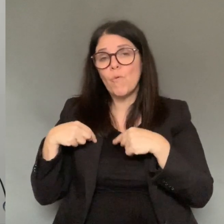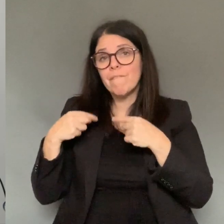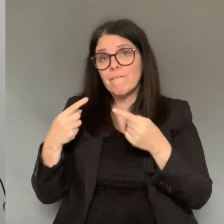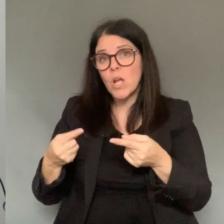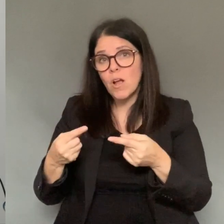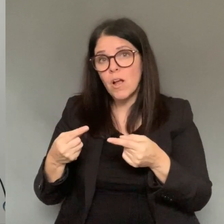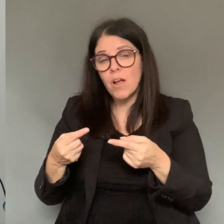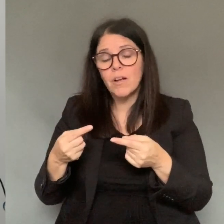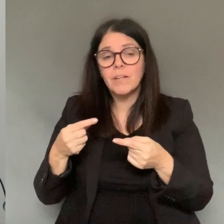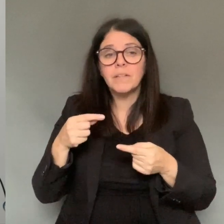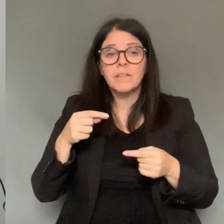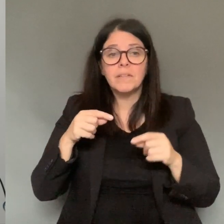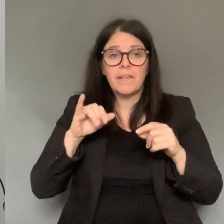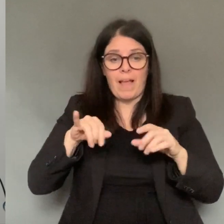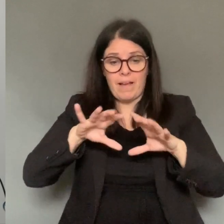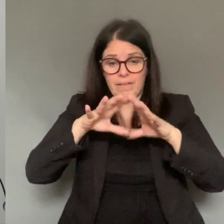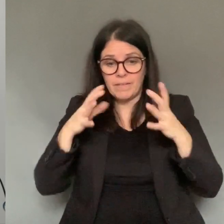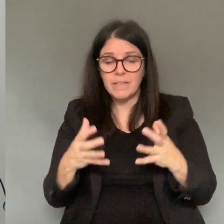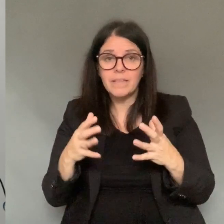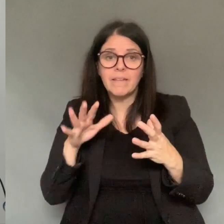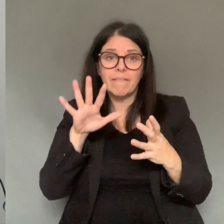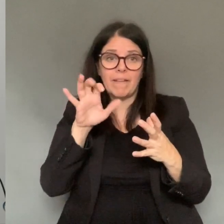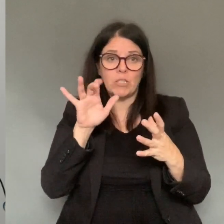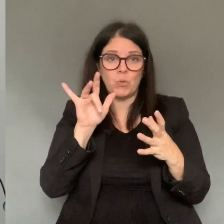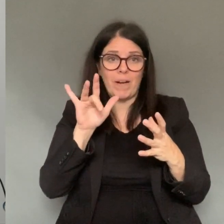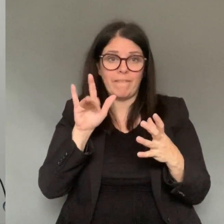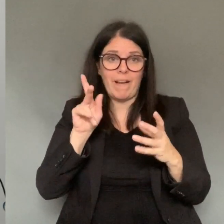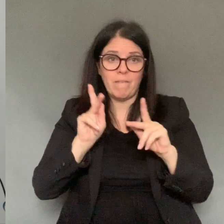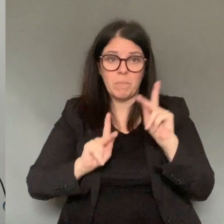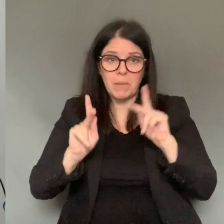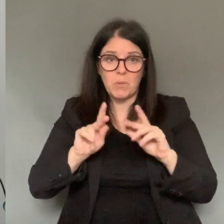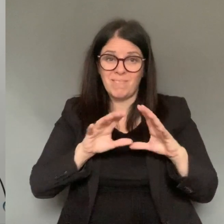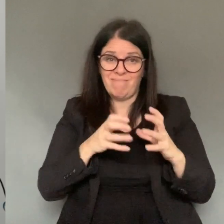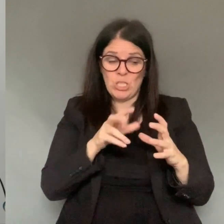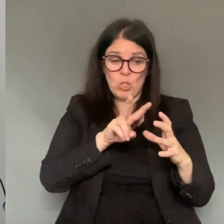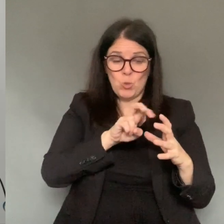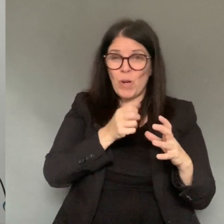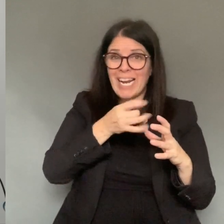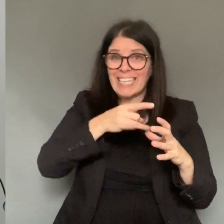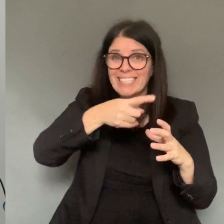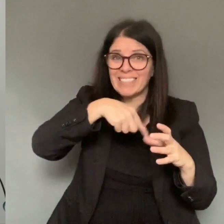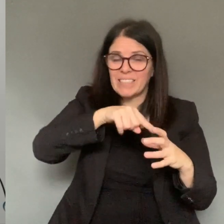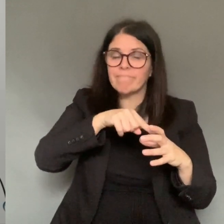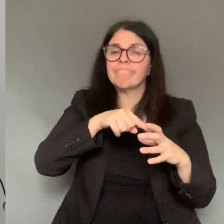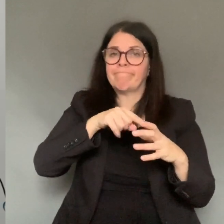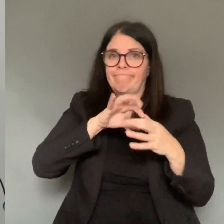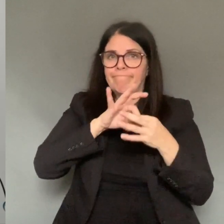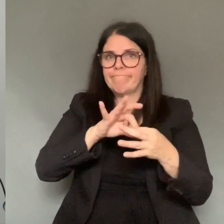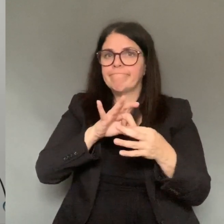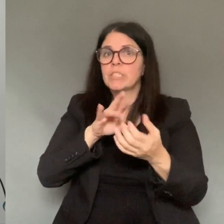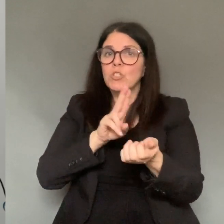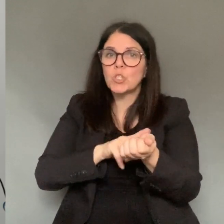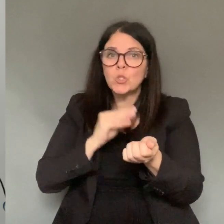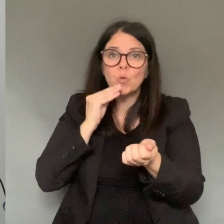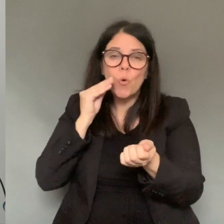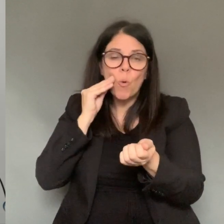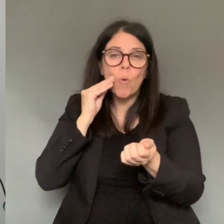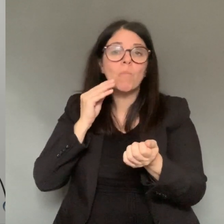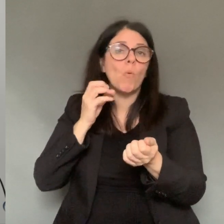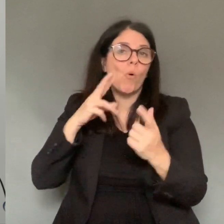homes. Our health unit continues to work with 6 long-term care and retirement homes that are currently